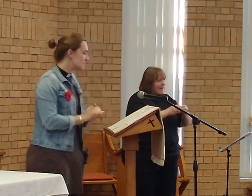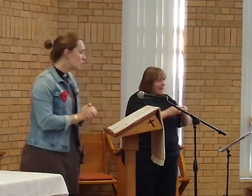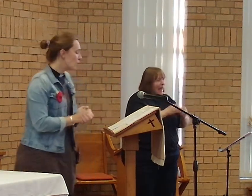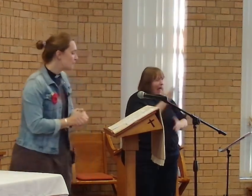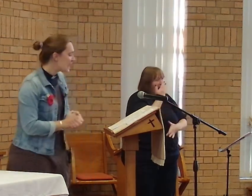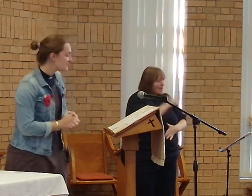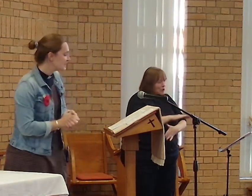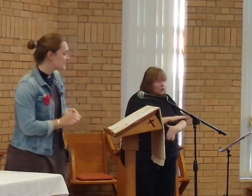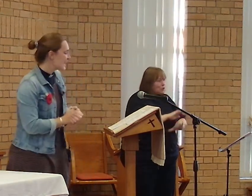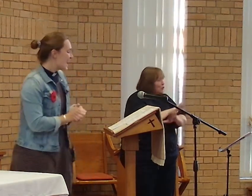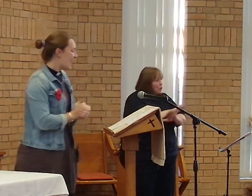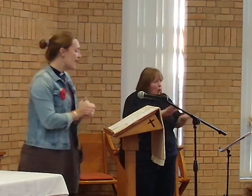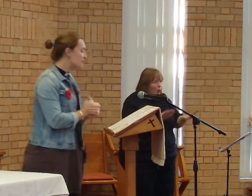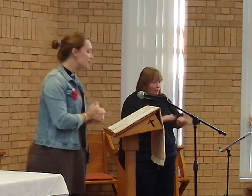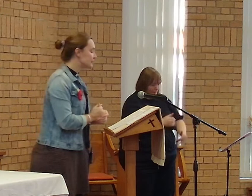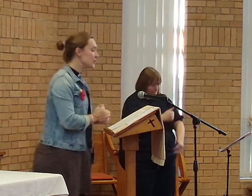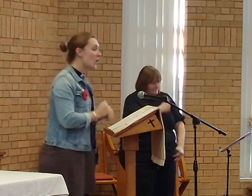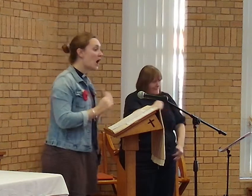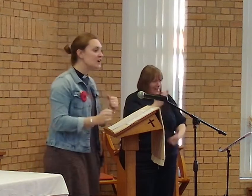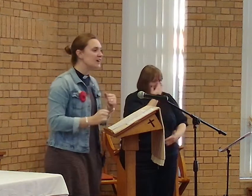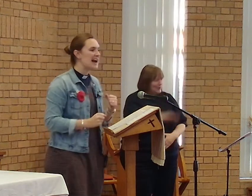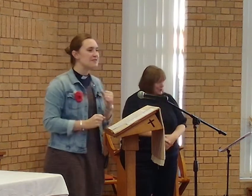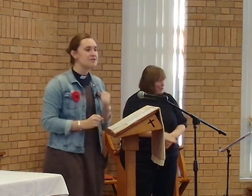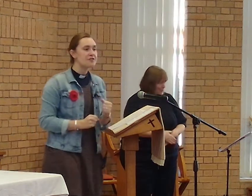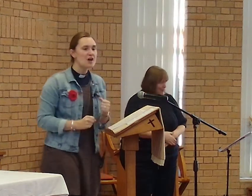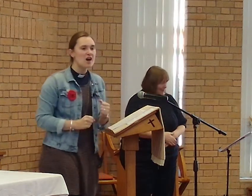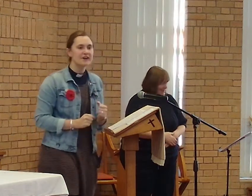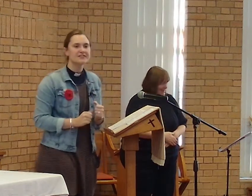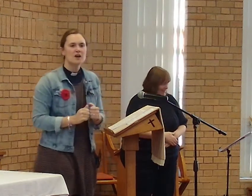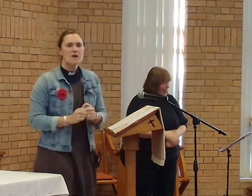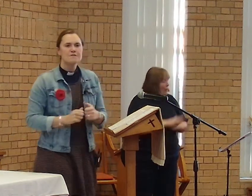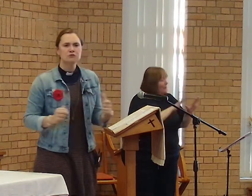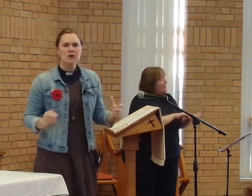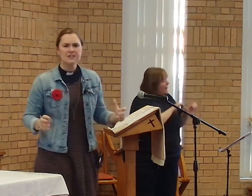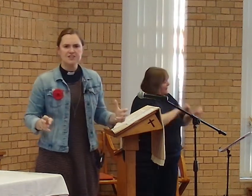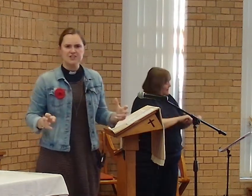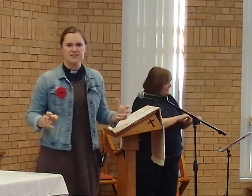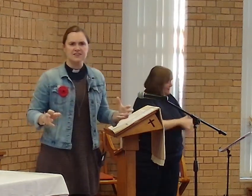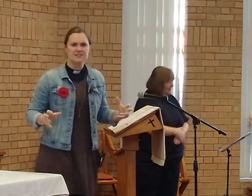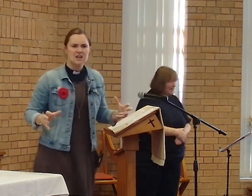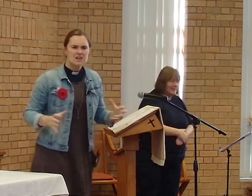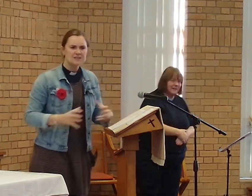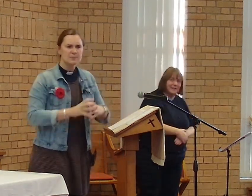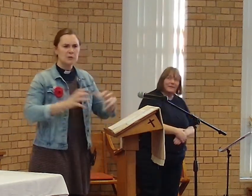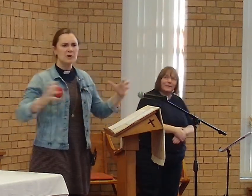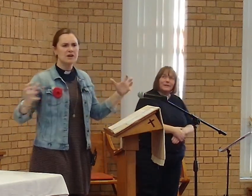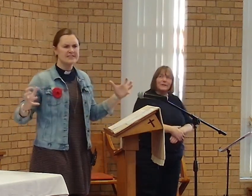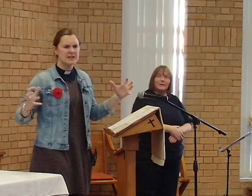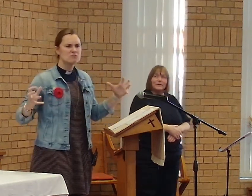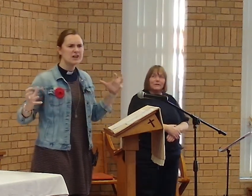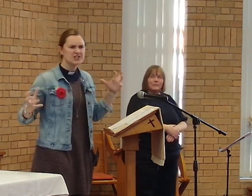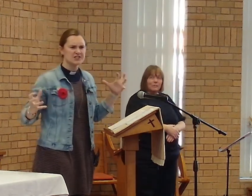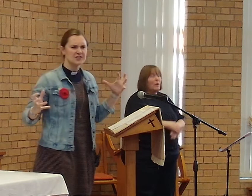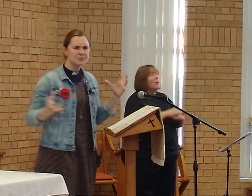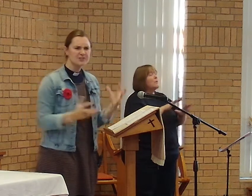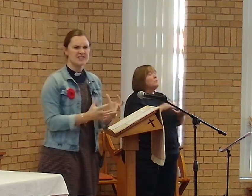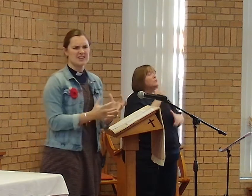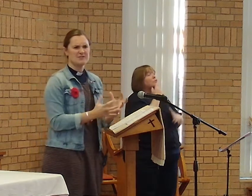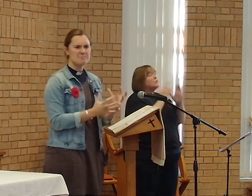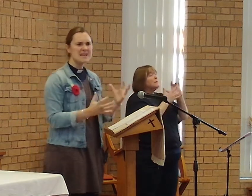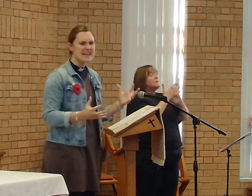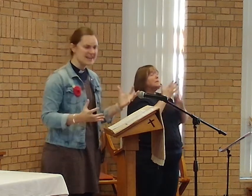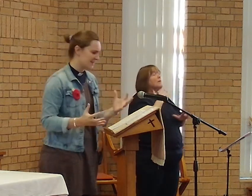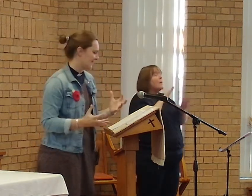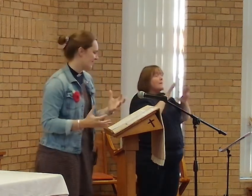Okay, some more. Blessed are those who hunger and thirst for righteousness. That's a big word, isn't it? Righteousness. What